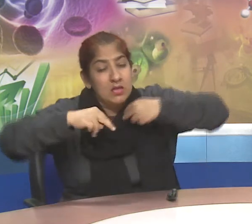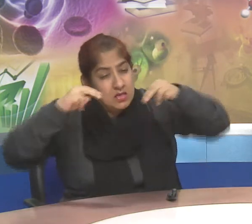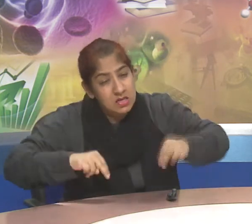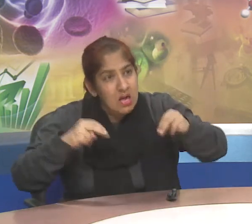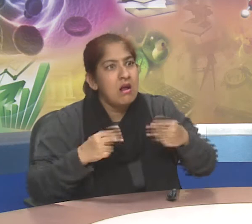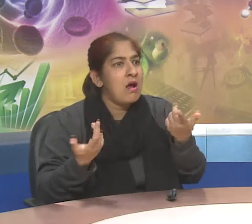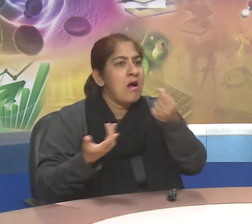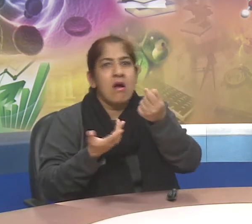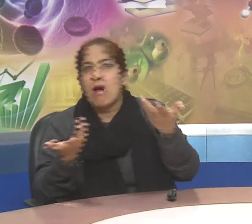Welfare.